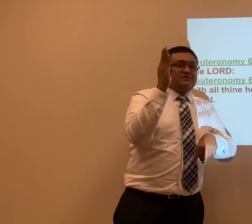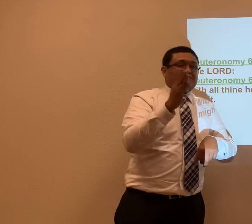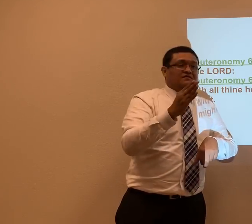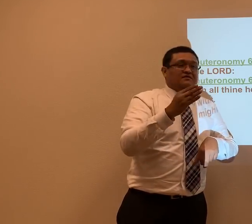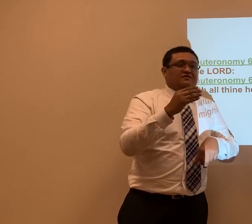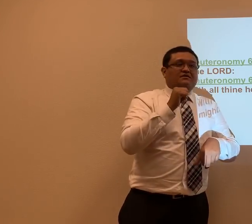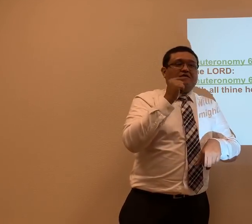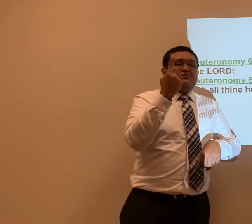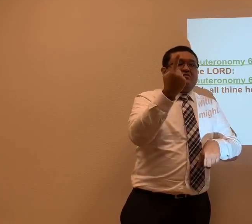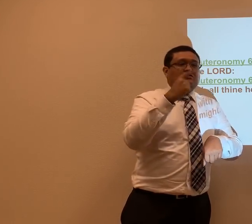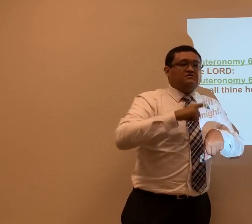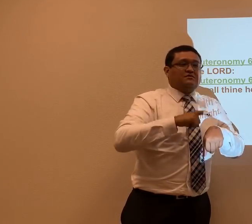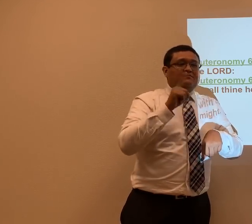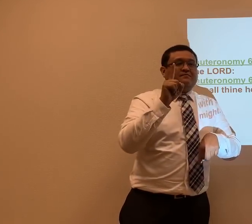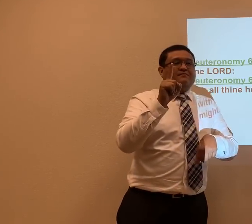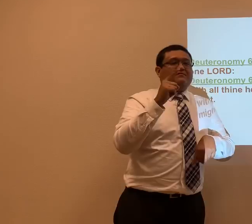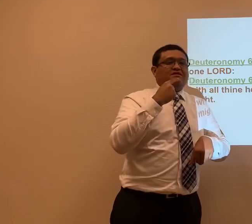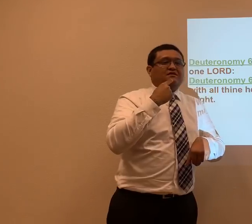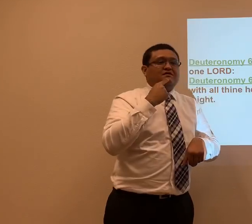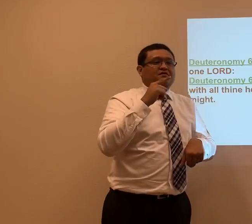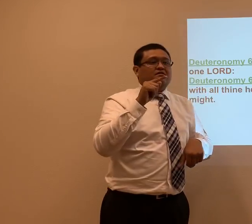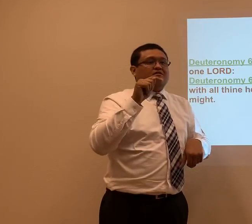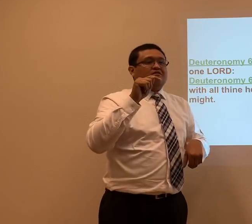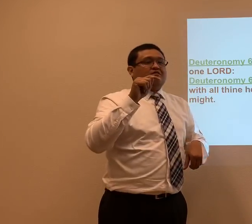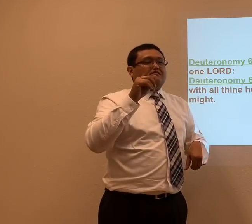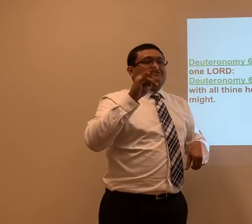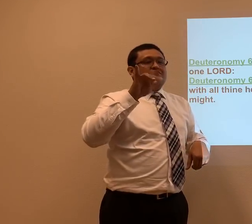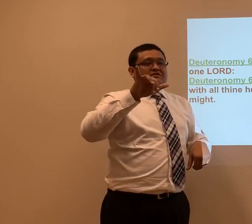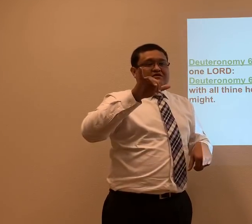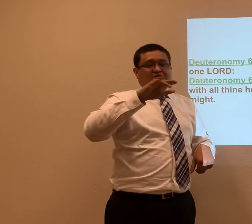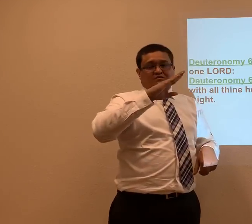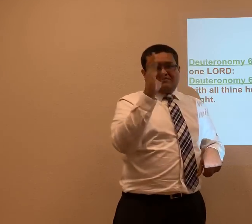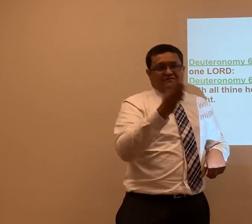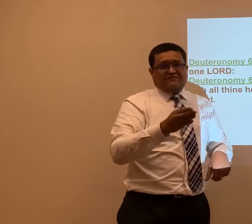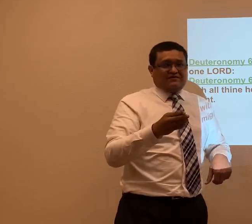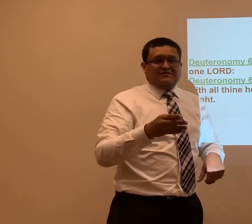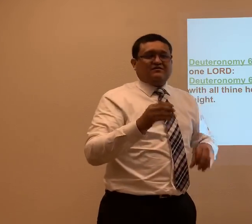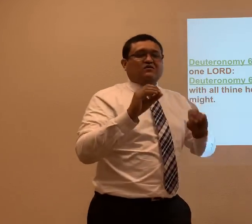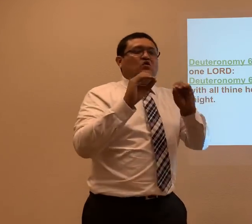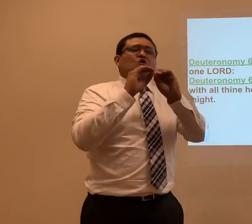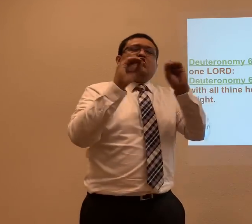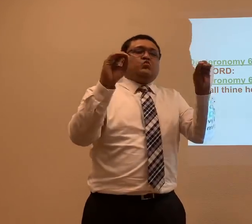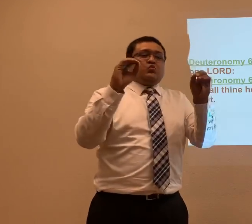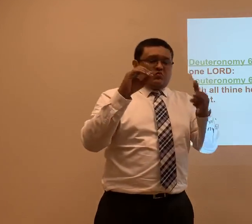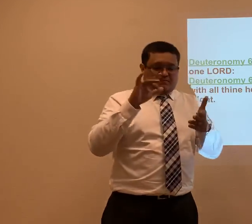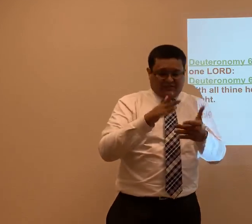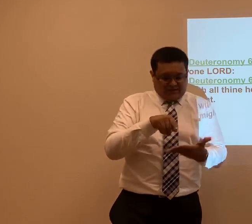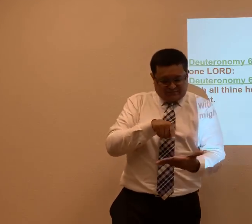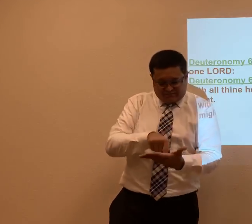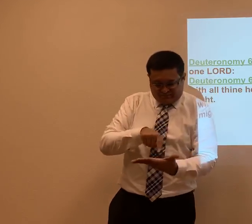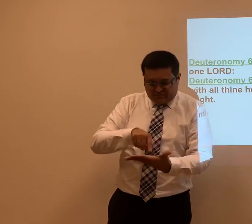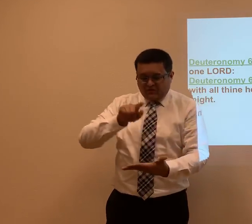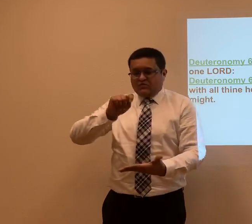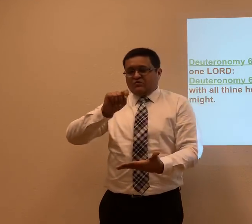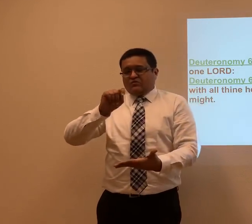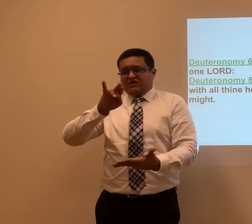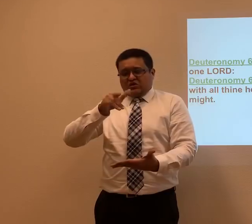not. One time says Trinity. Never. That's right. There is no mention in the